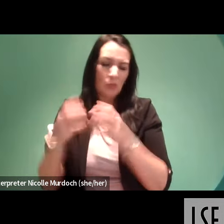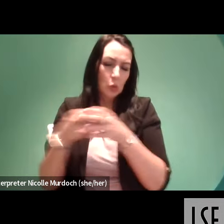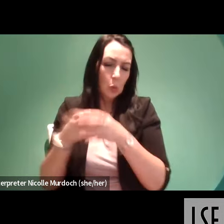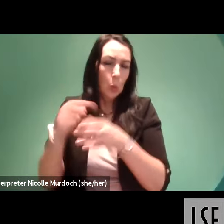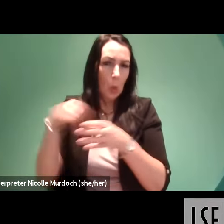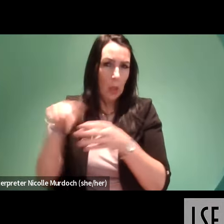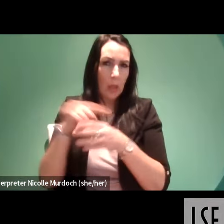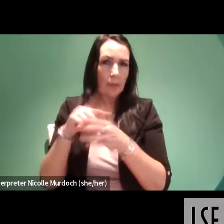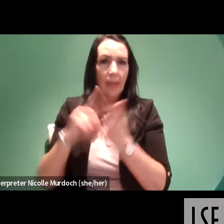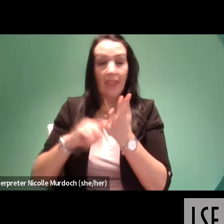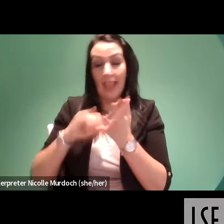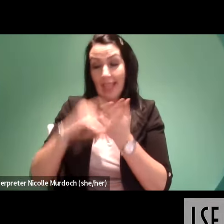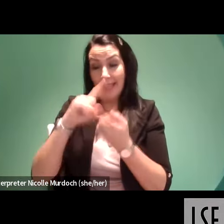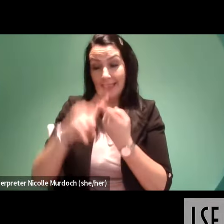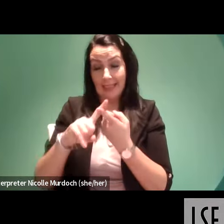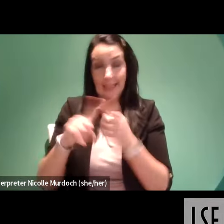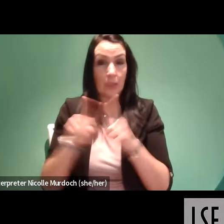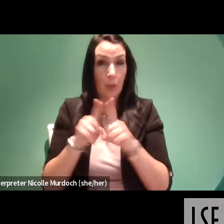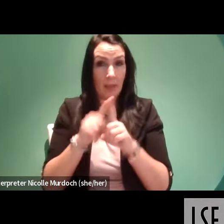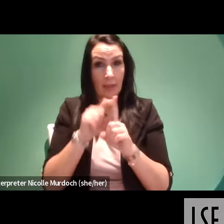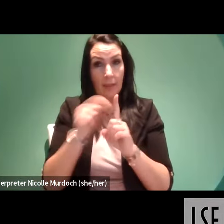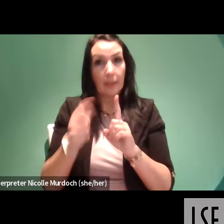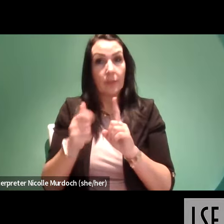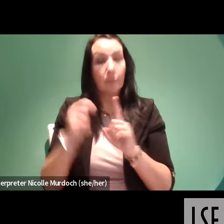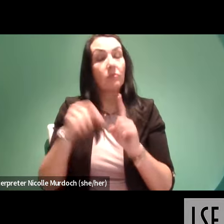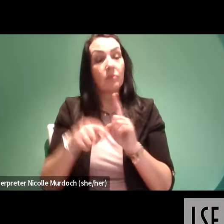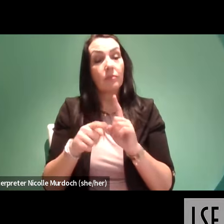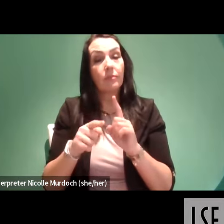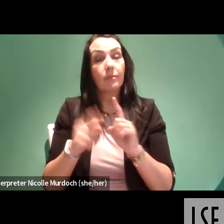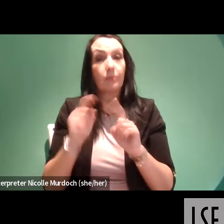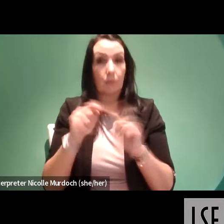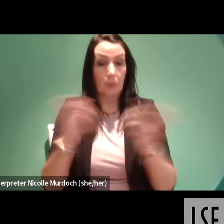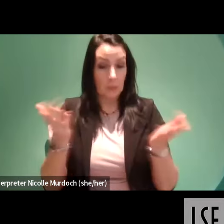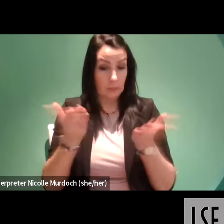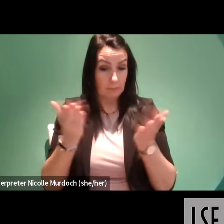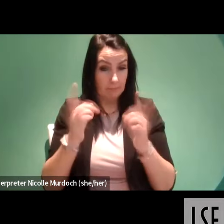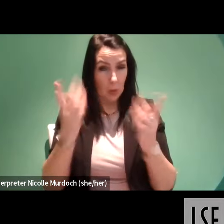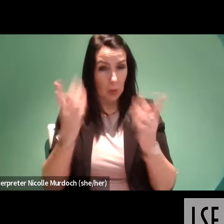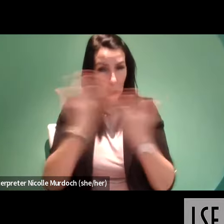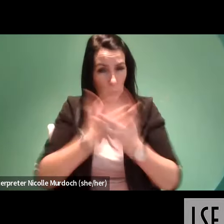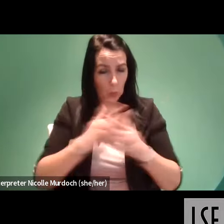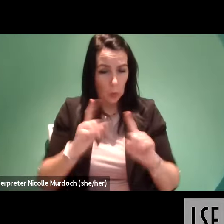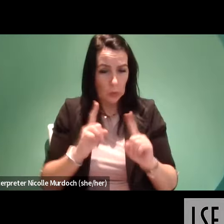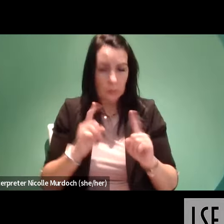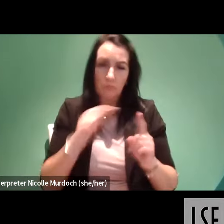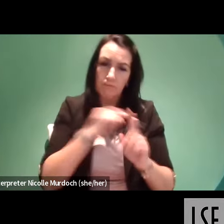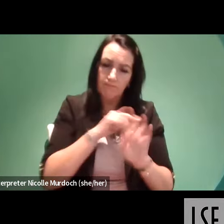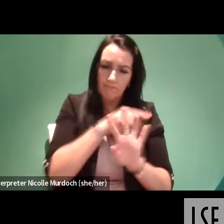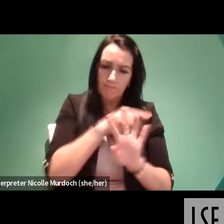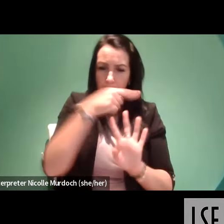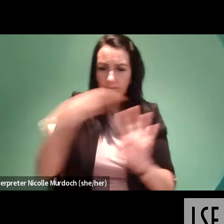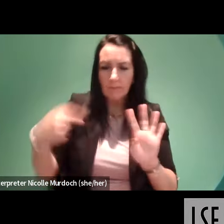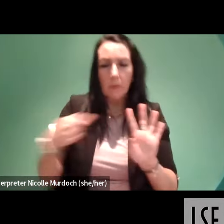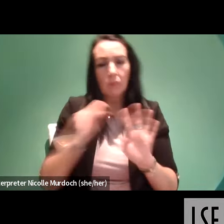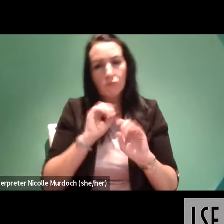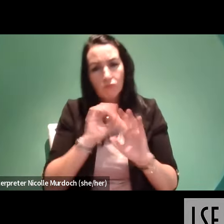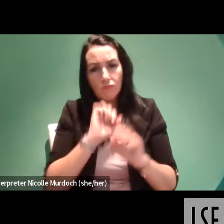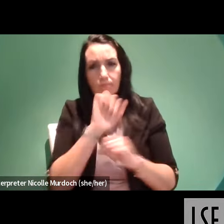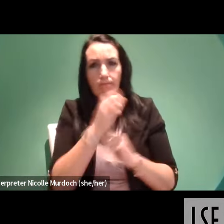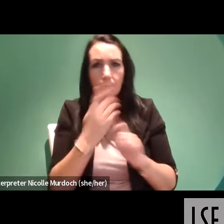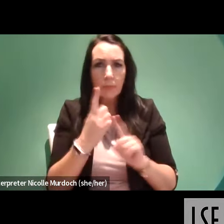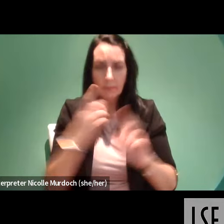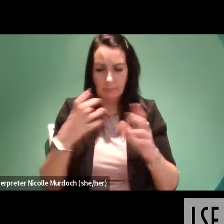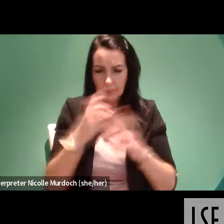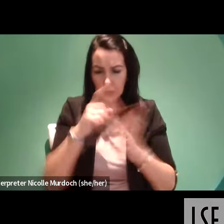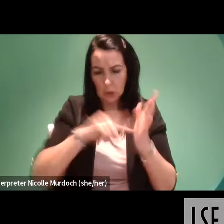at the LSE. And in the event, what we're going to have an opportunity to, is to hear from our speakers talking about the work of the Tribune group